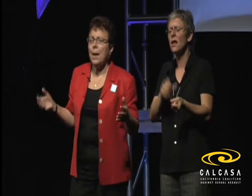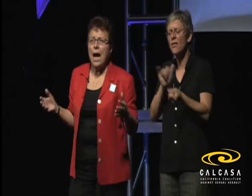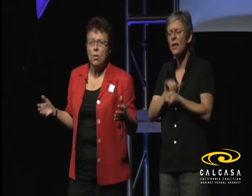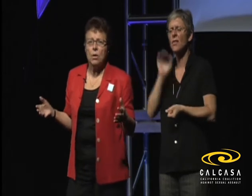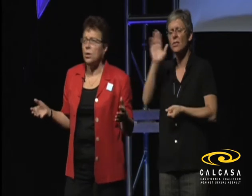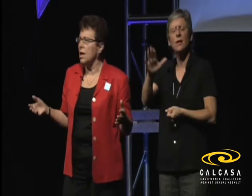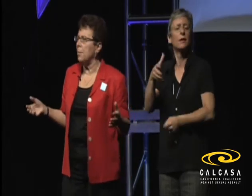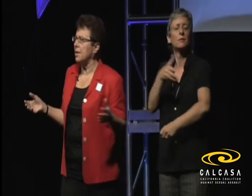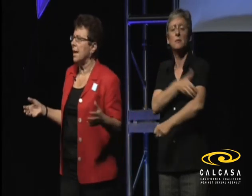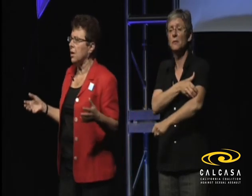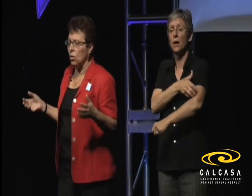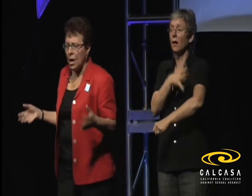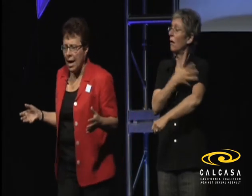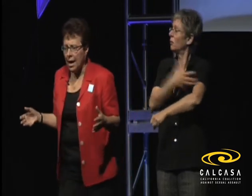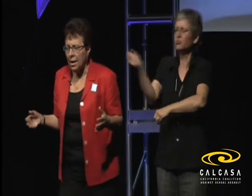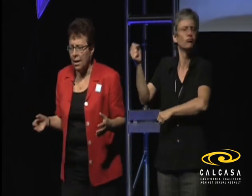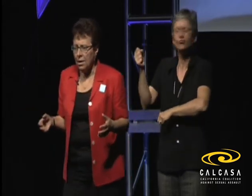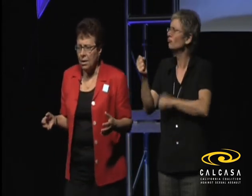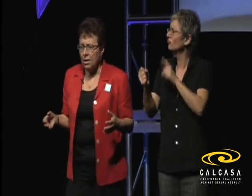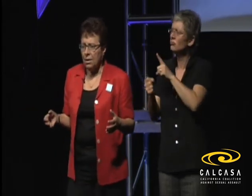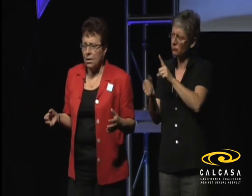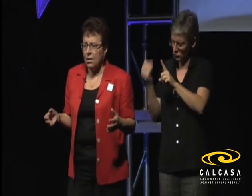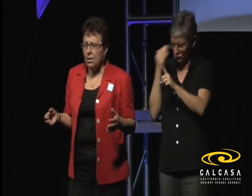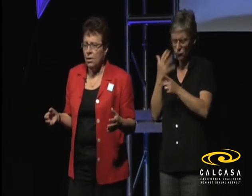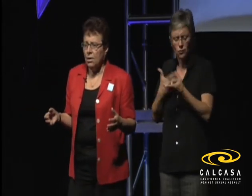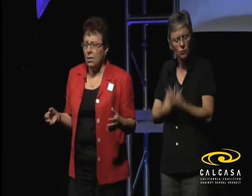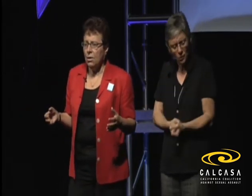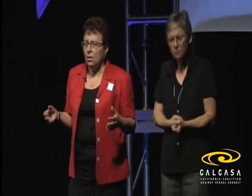that their power would not be taken away.